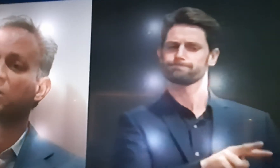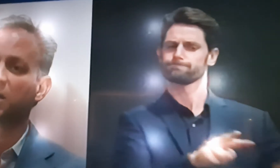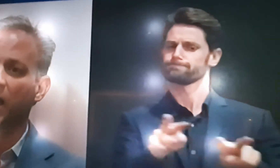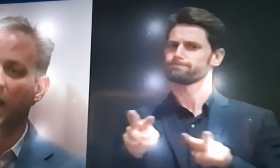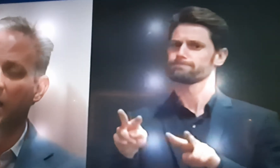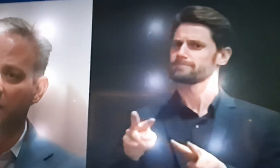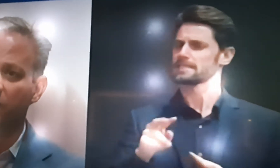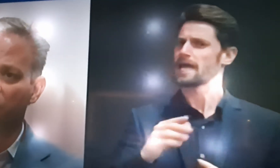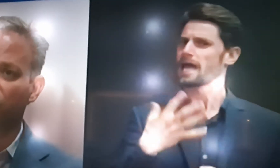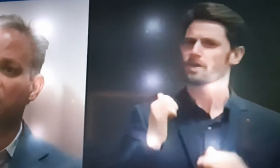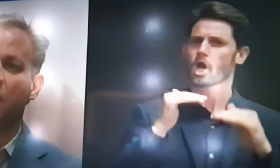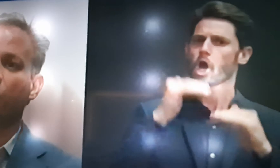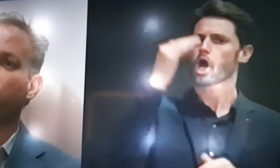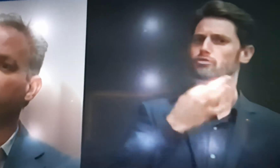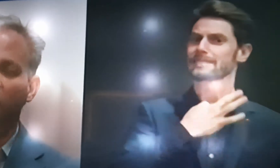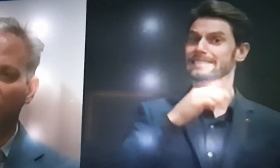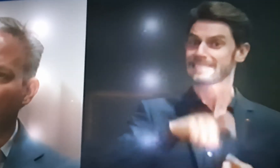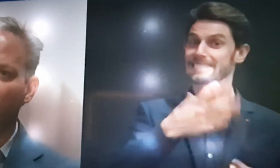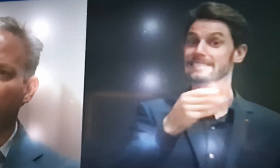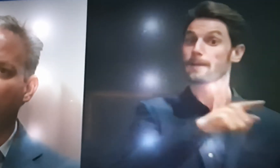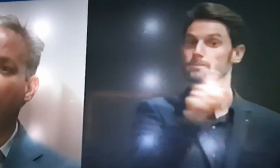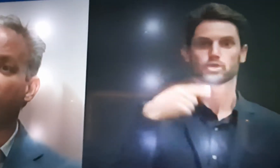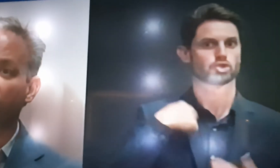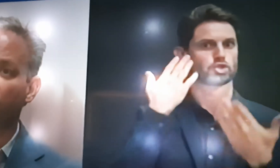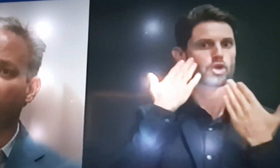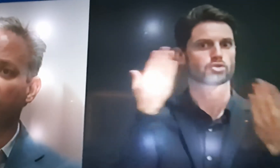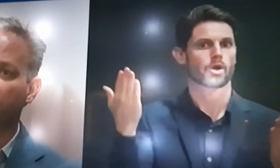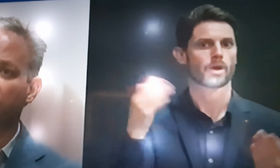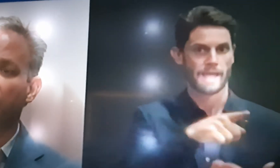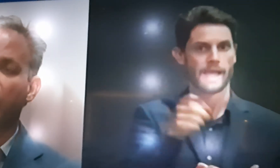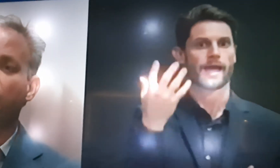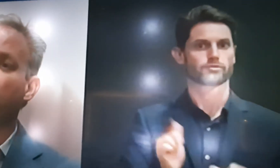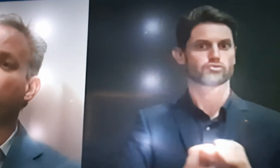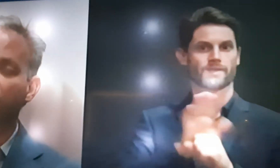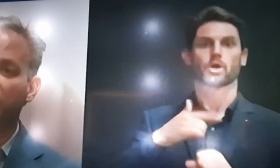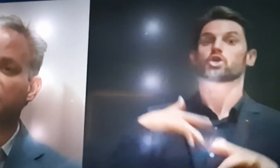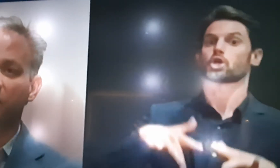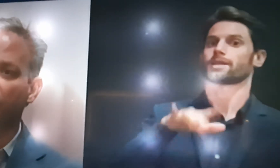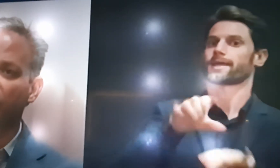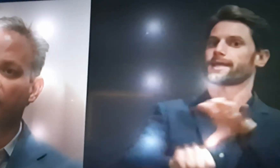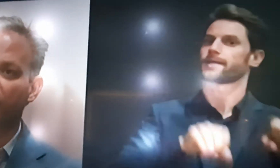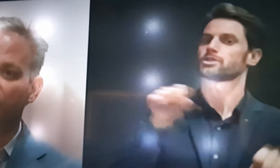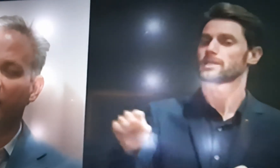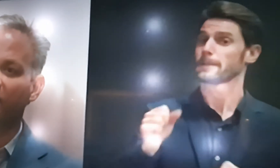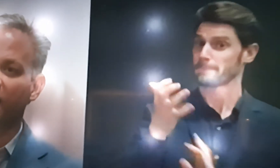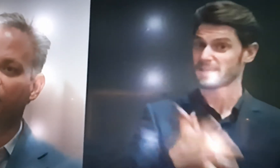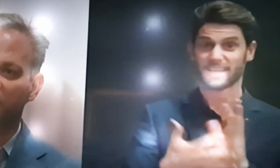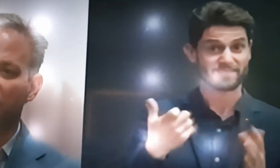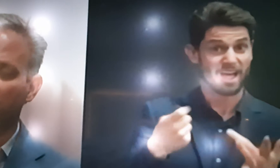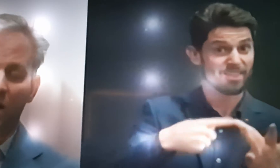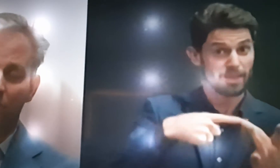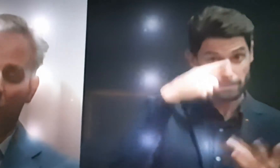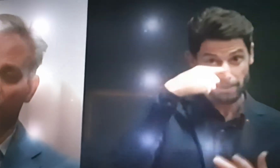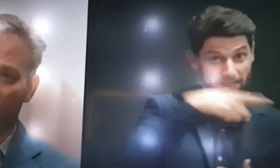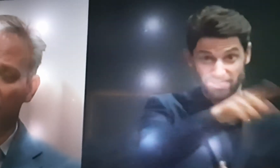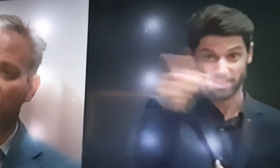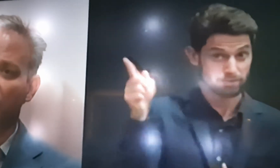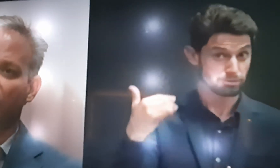and we're seeing individuals where we don't know how they've acquired it. That means there are people out there,